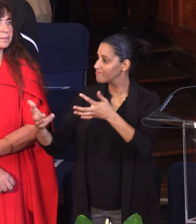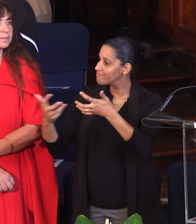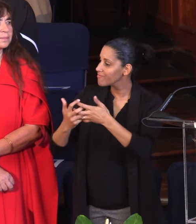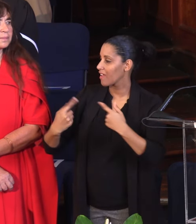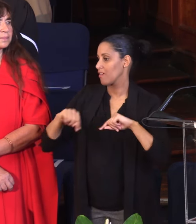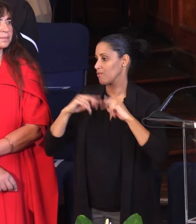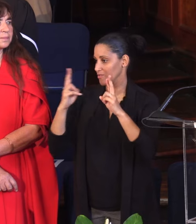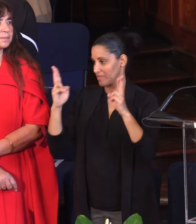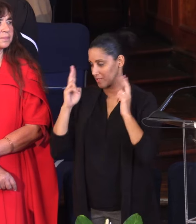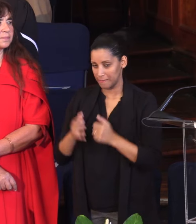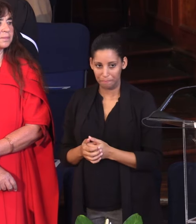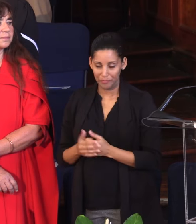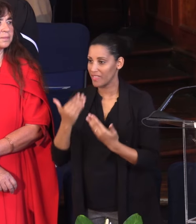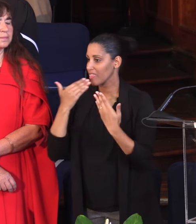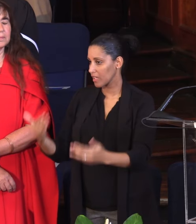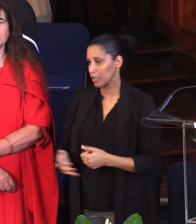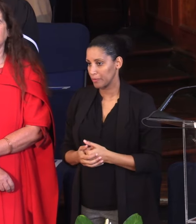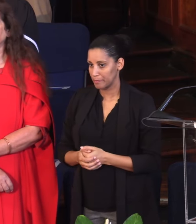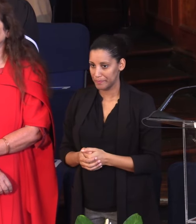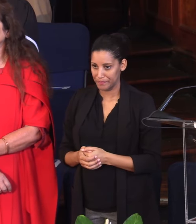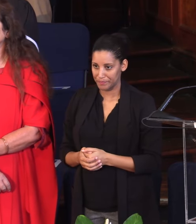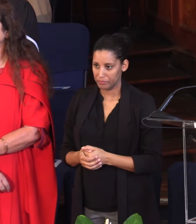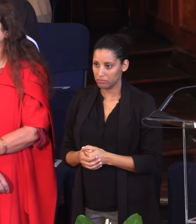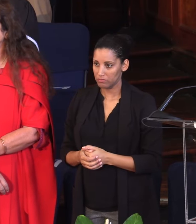our university. Thank you.